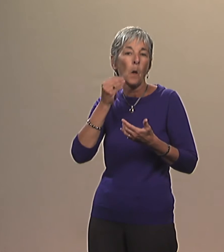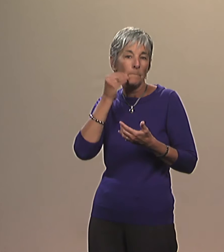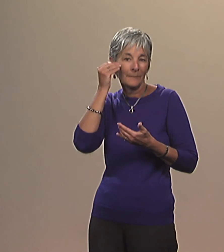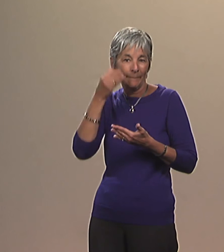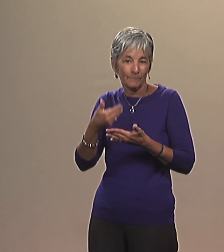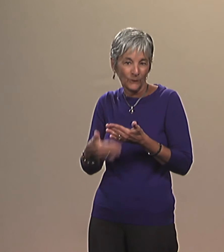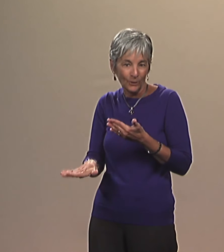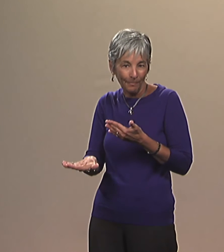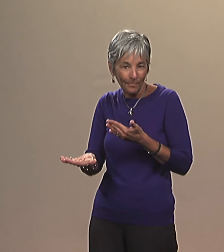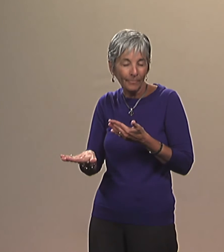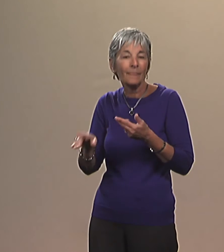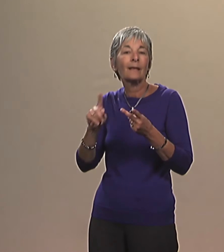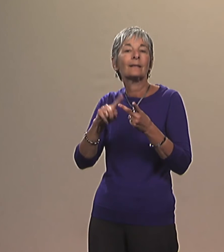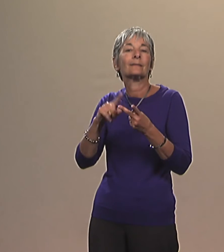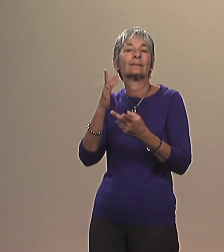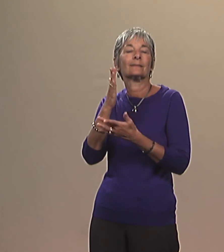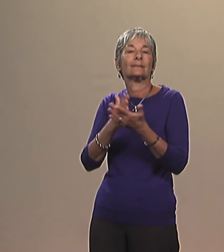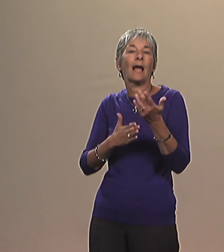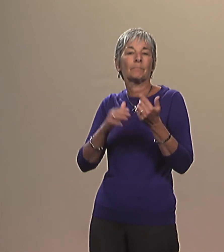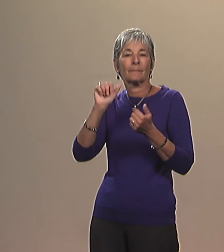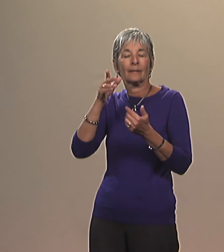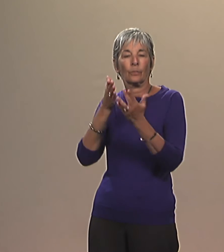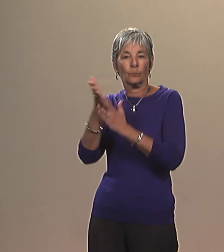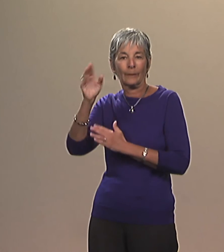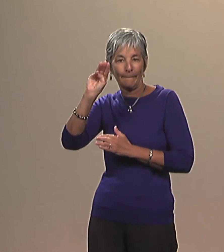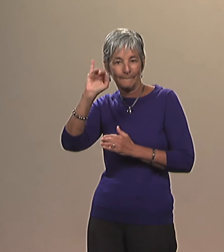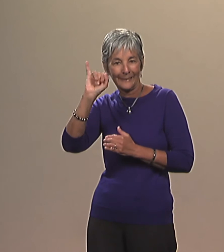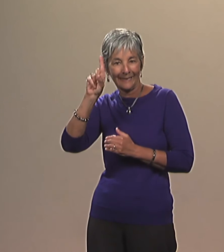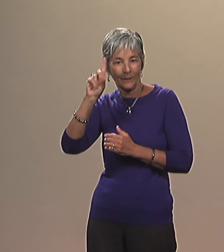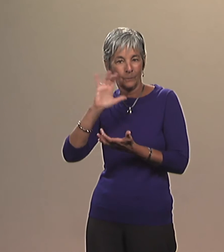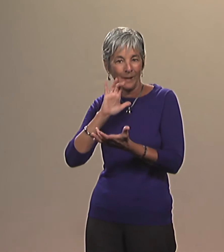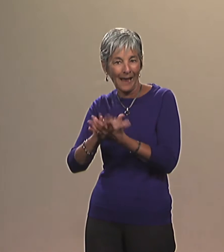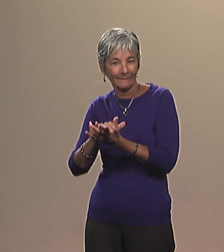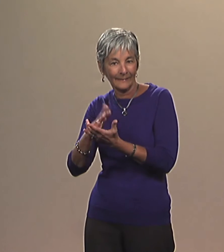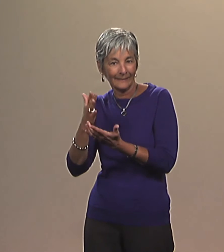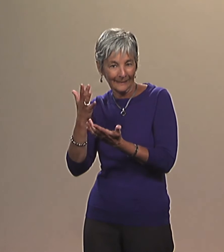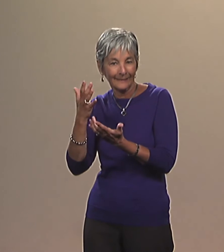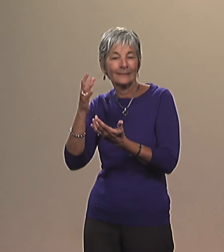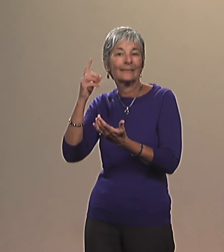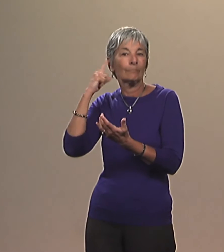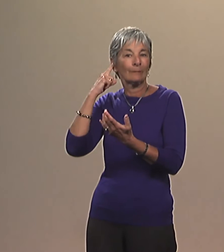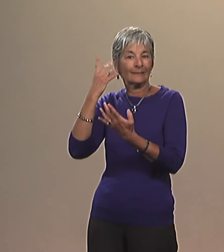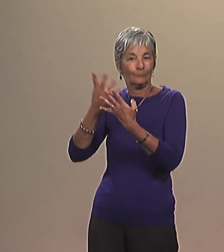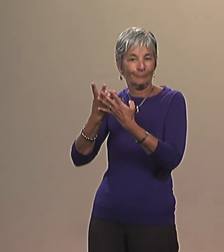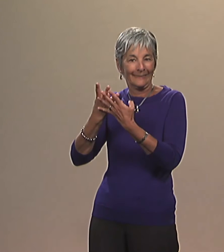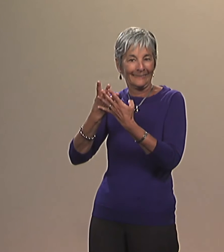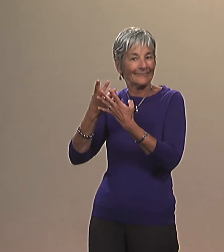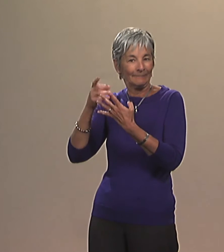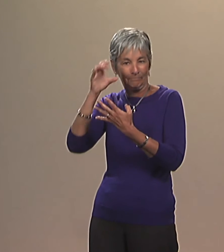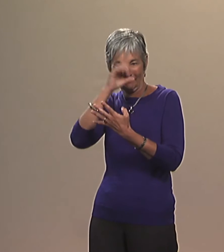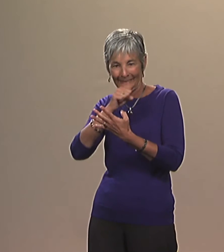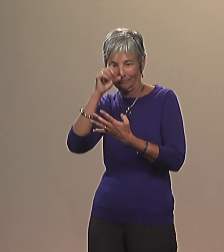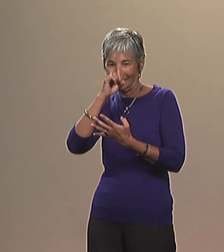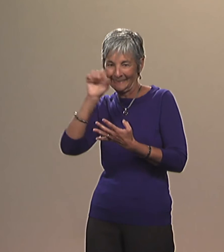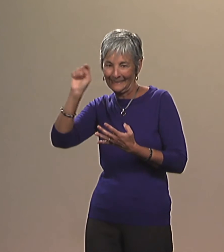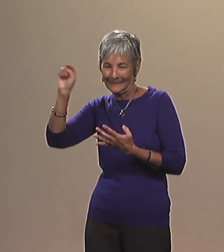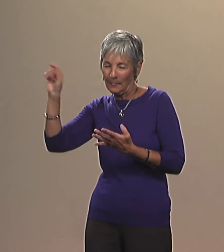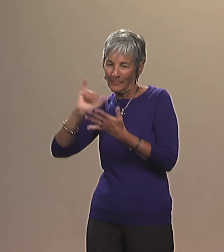delivery, and some use a midwife. So there are some who are missed, and that is why it is